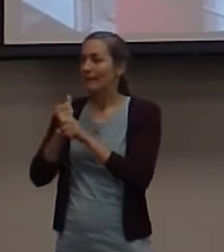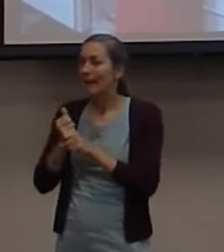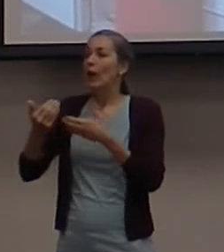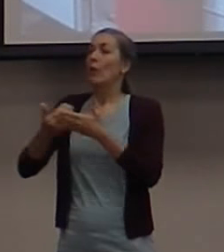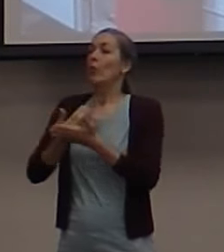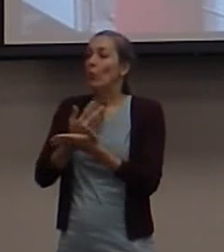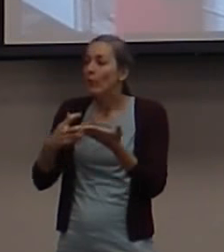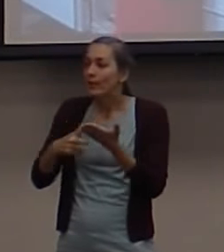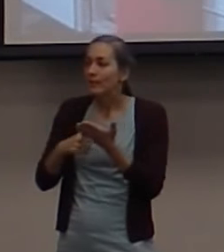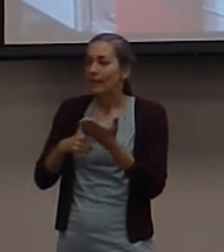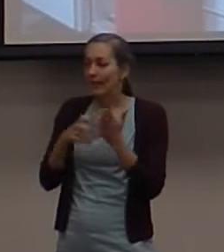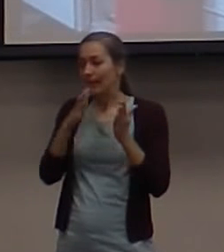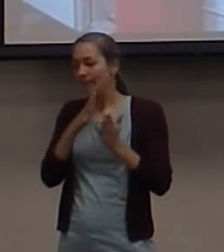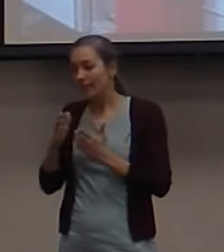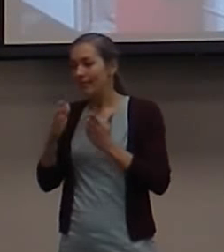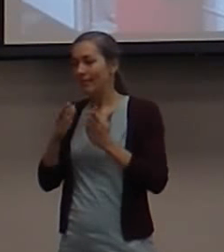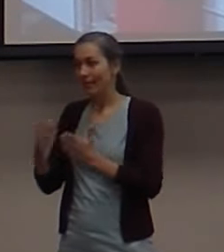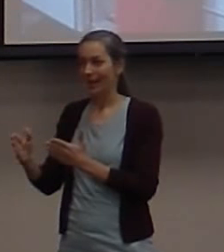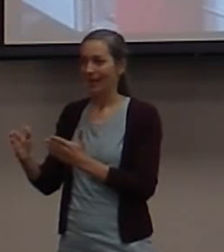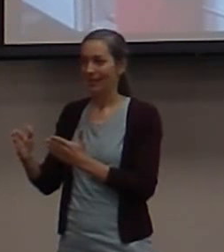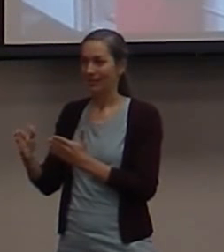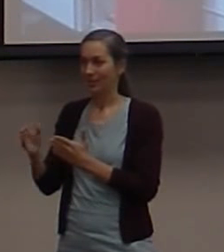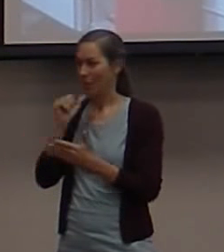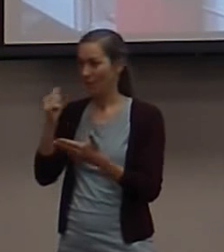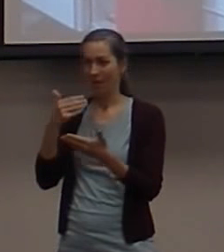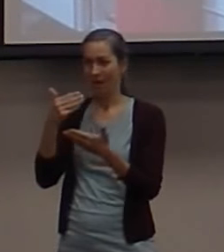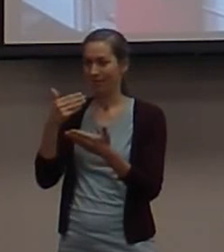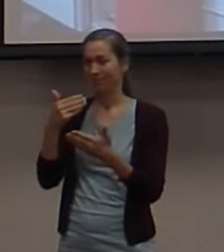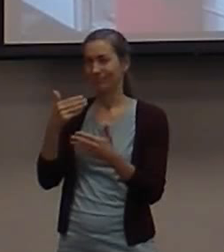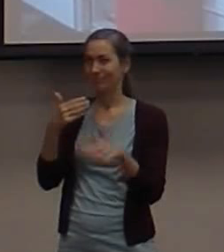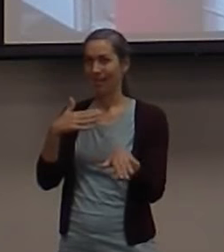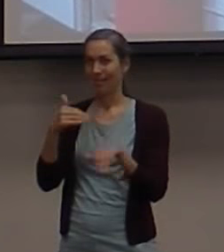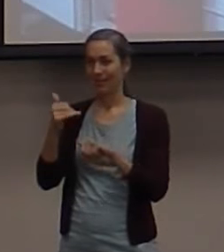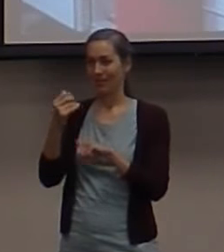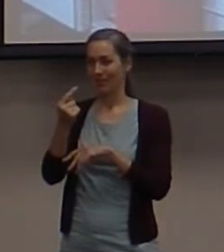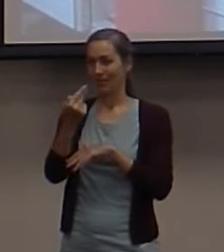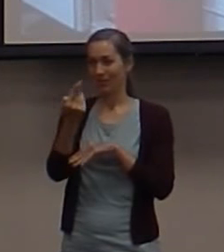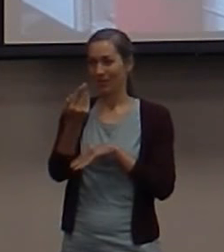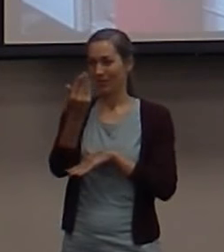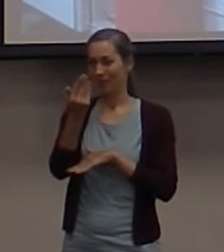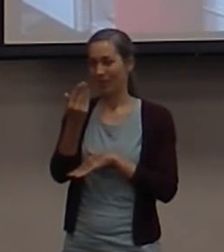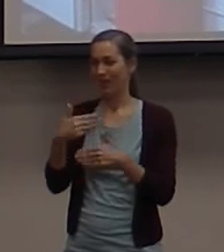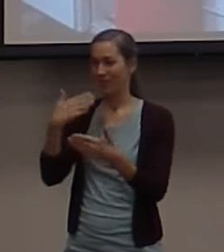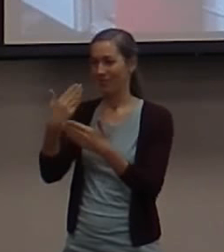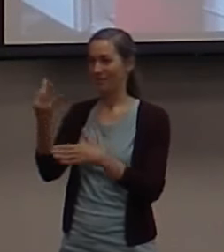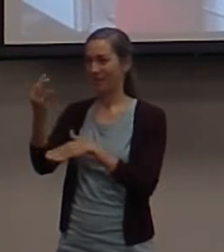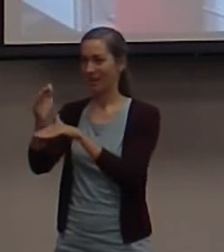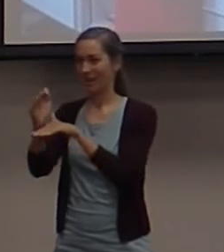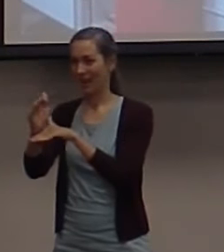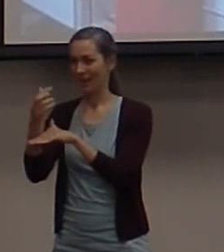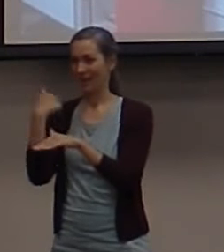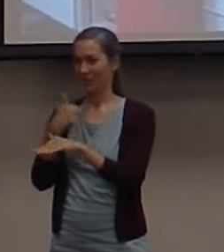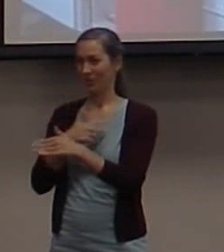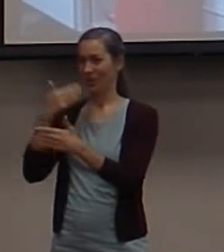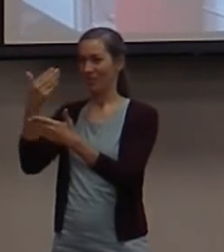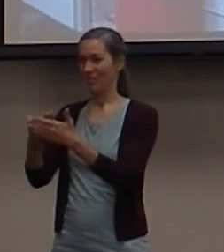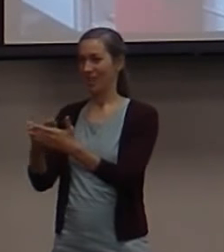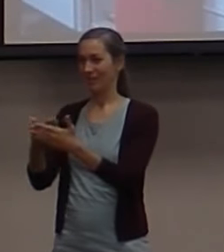arranged, and it ended up, instead of leaving Thursday morning and getting there Friday night, we got there